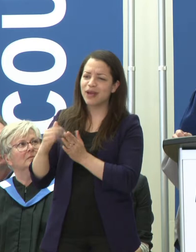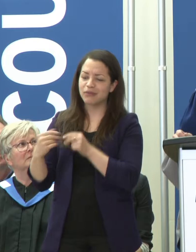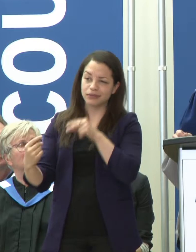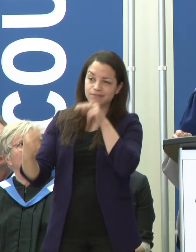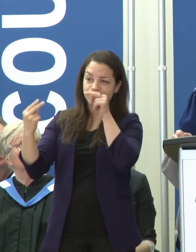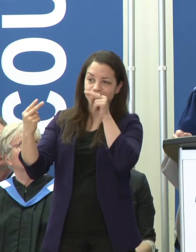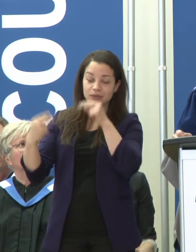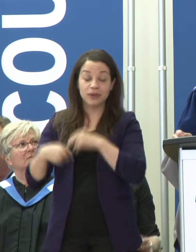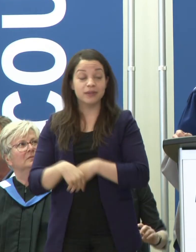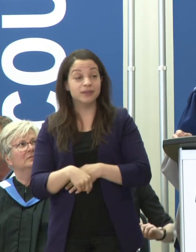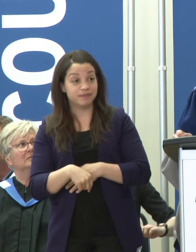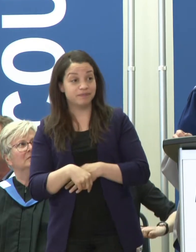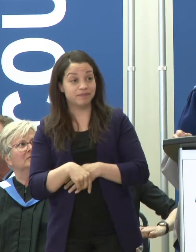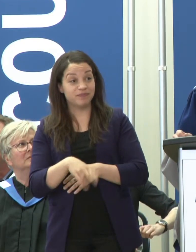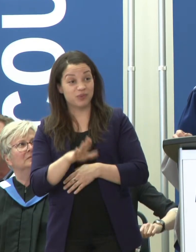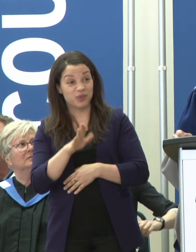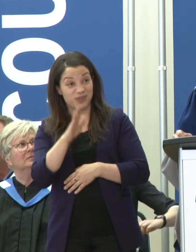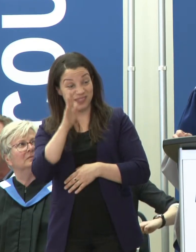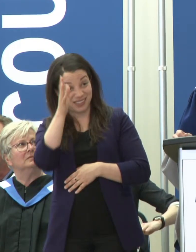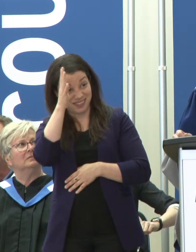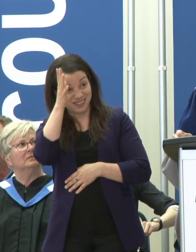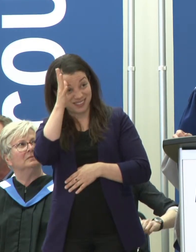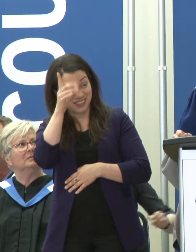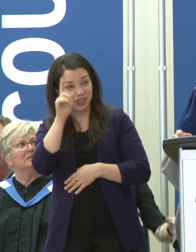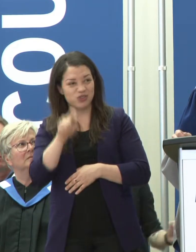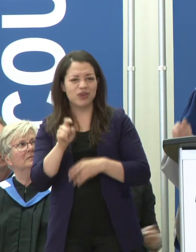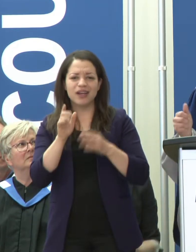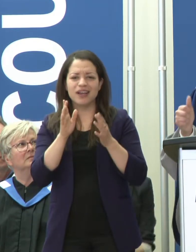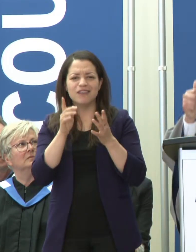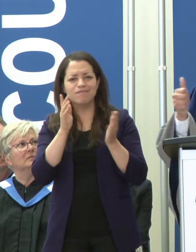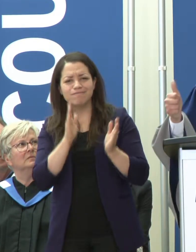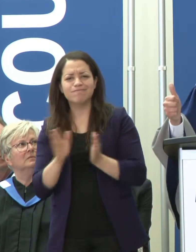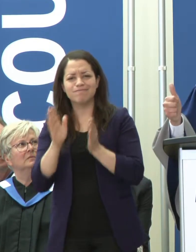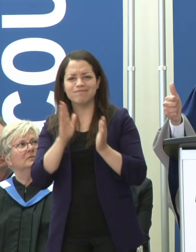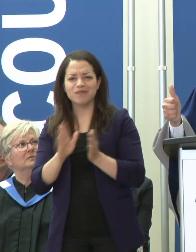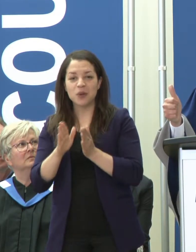said, Dad, he said, you know, you should try to prepare a speech